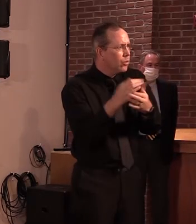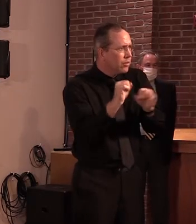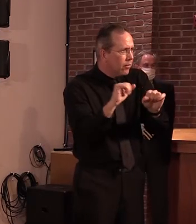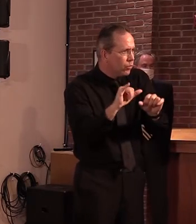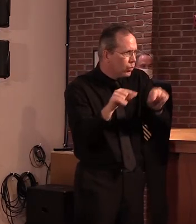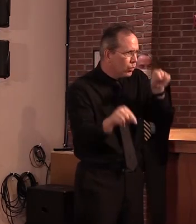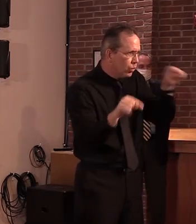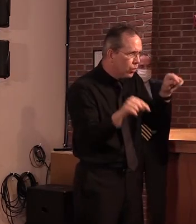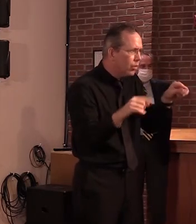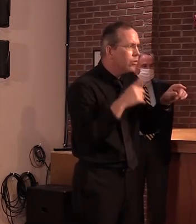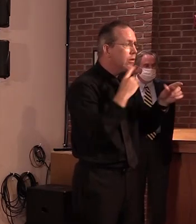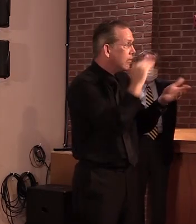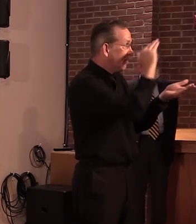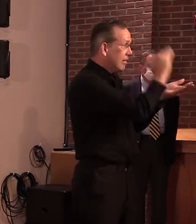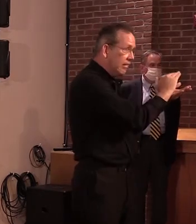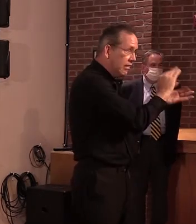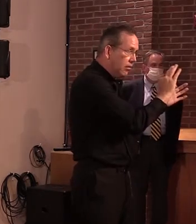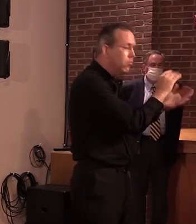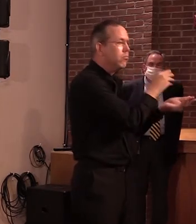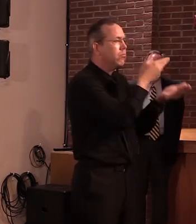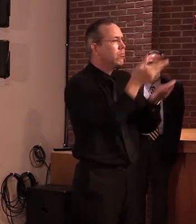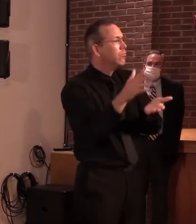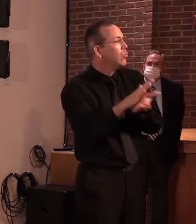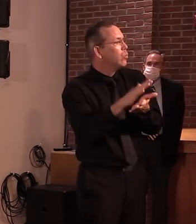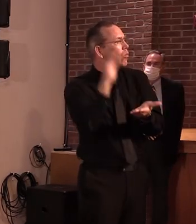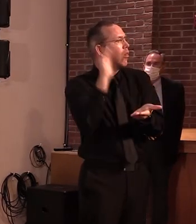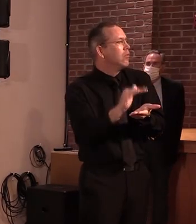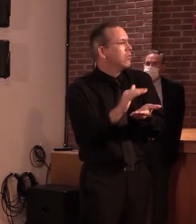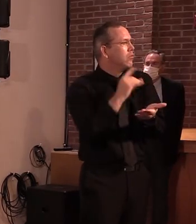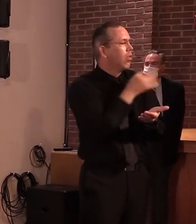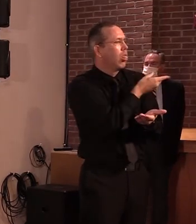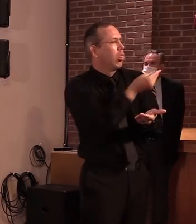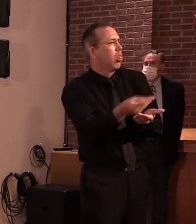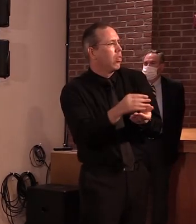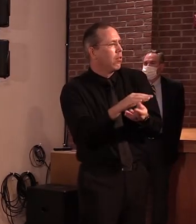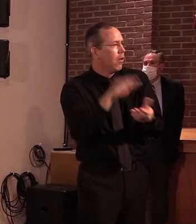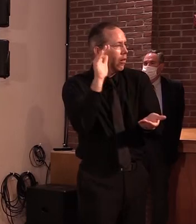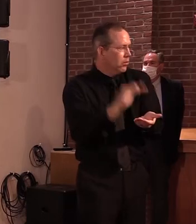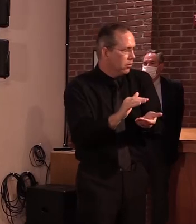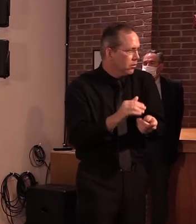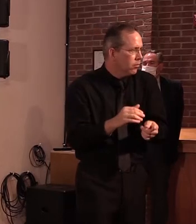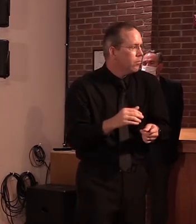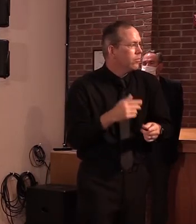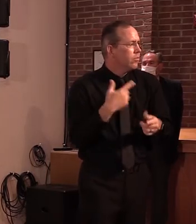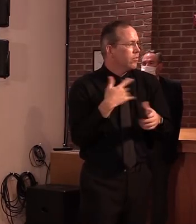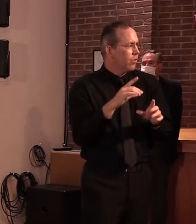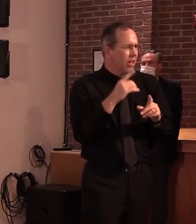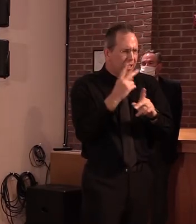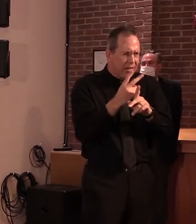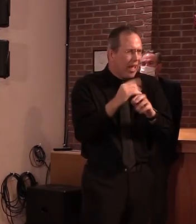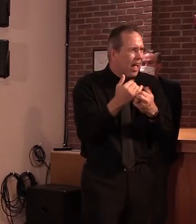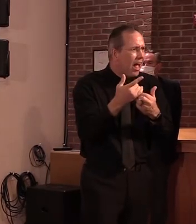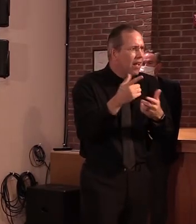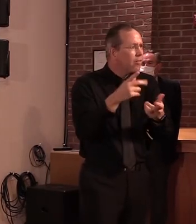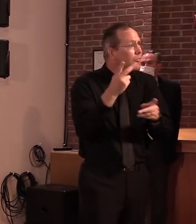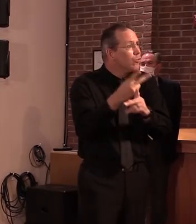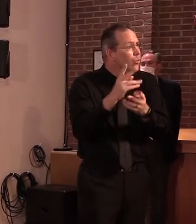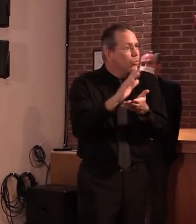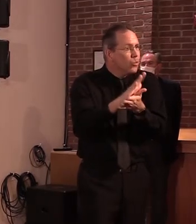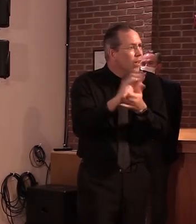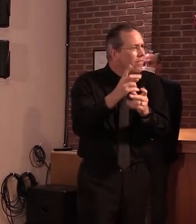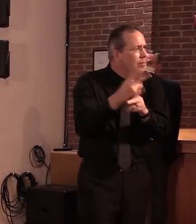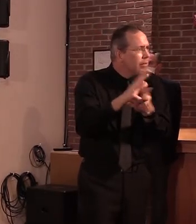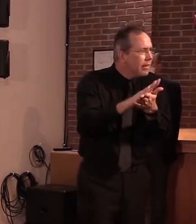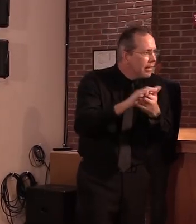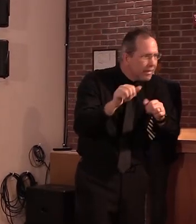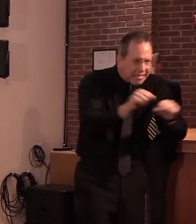safe inside school walls, we have an even bigger burden to bear as members of the community in keeping our positivity